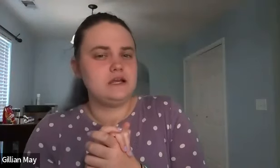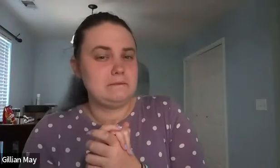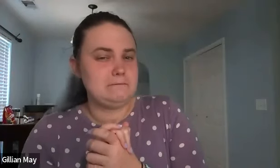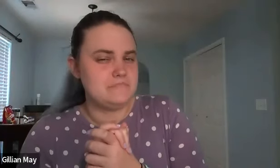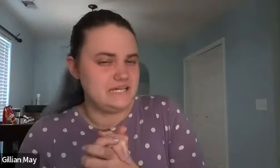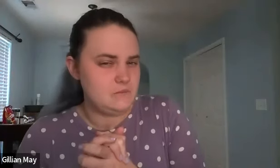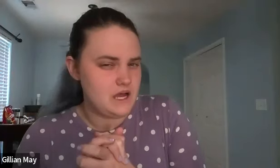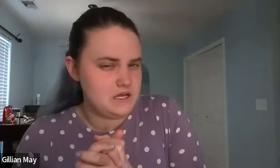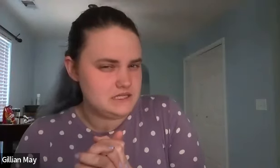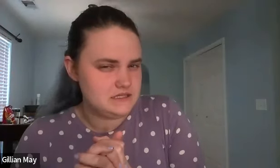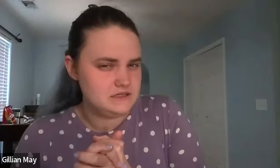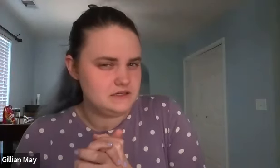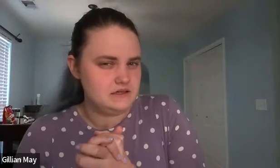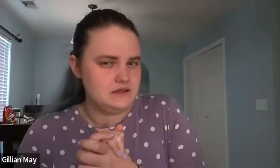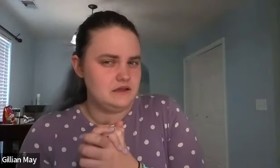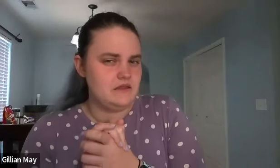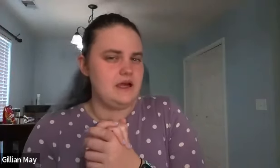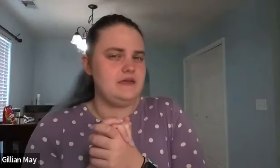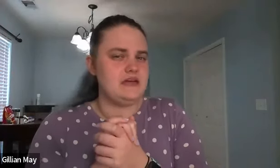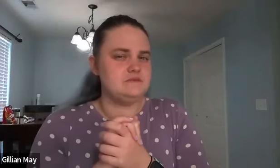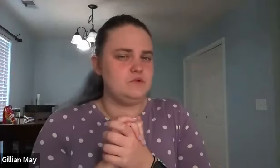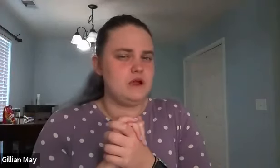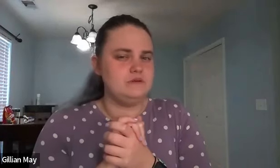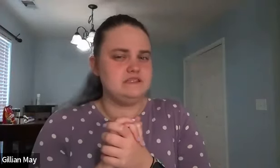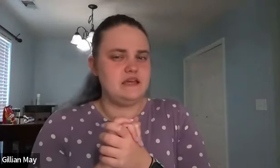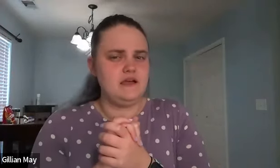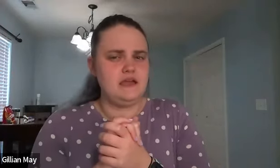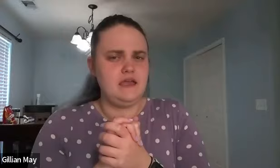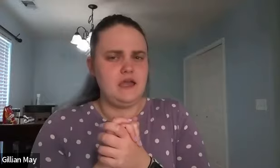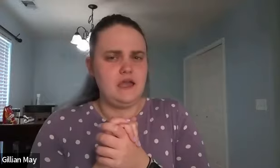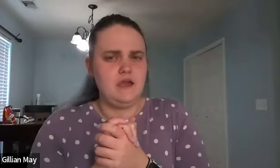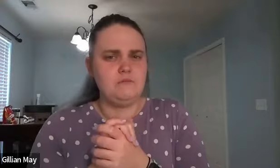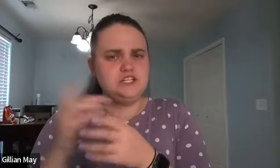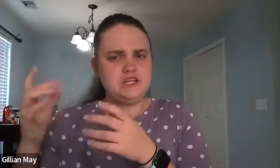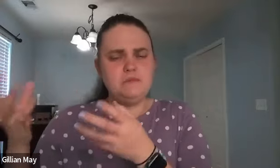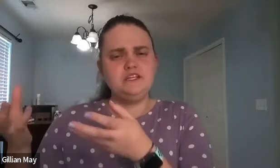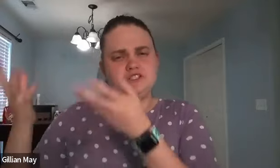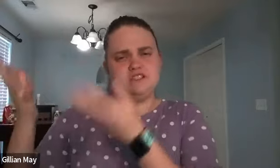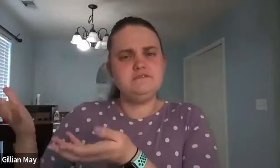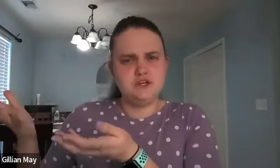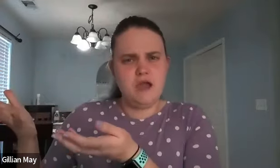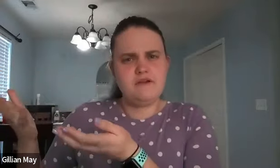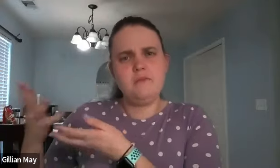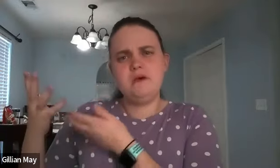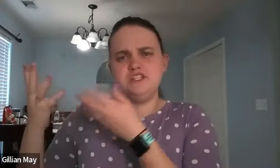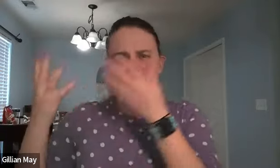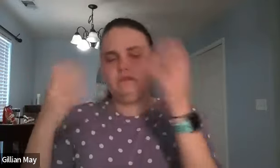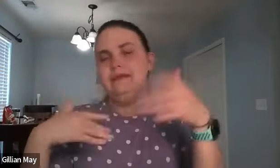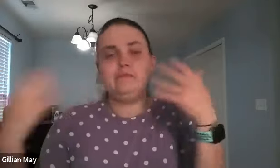talking money wise. Like that's more, I would say, like how much stuff do you have? How